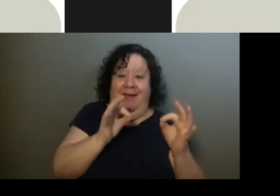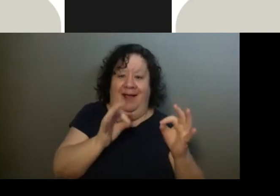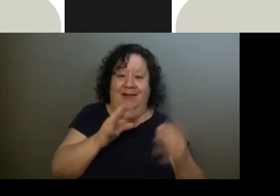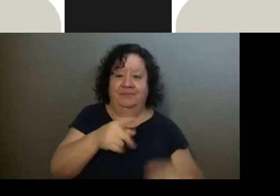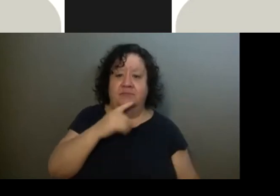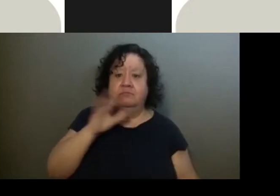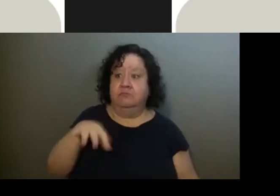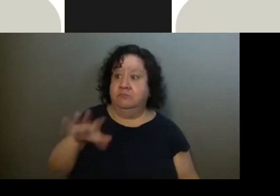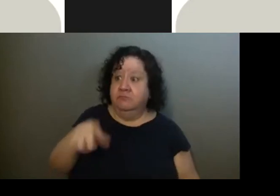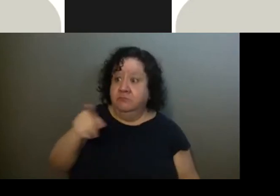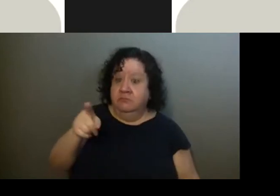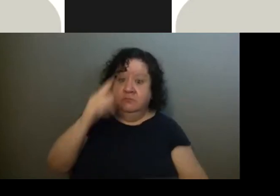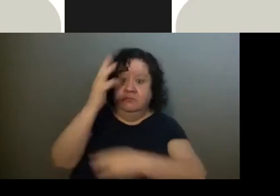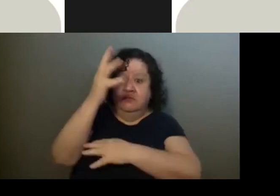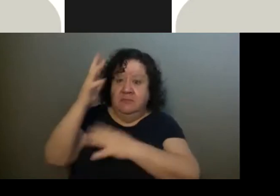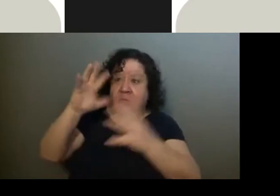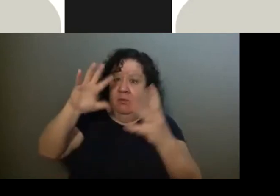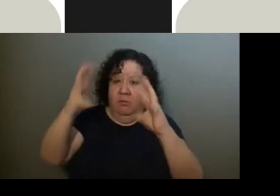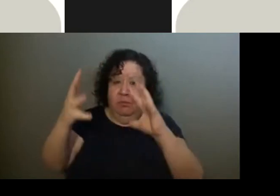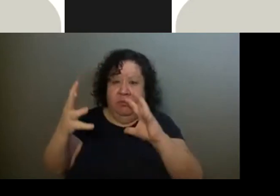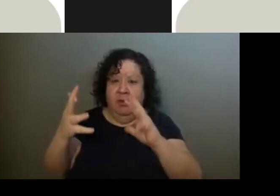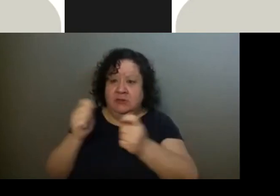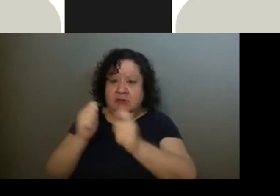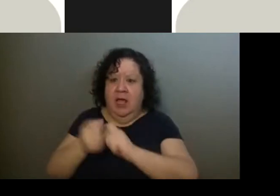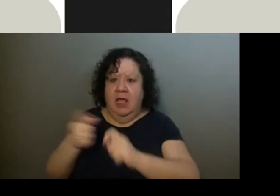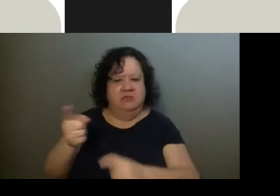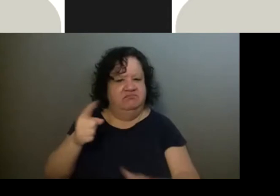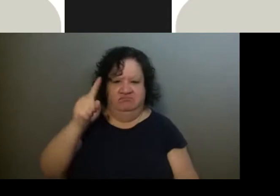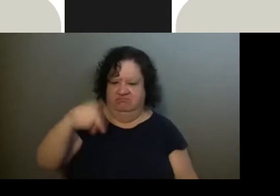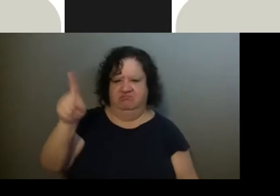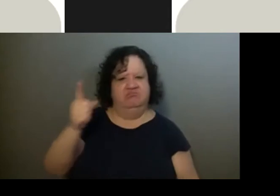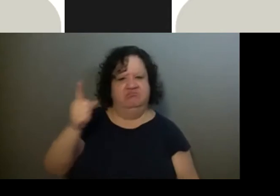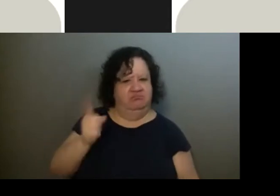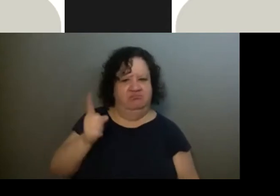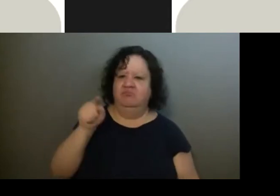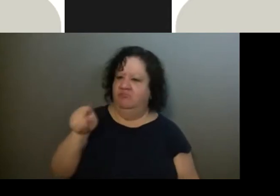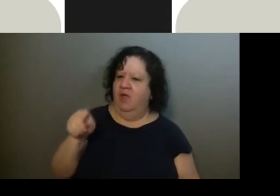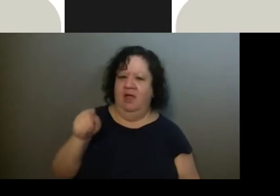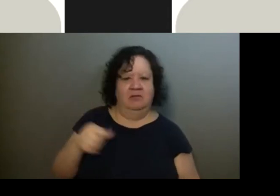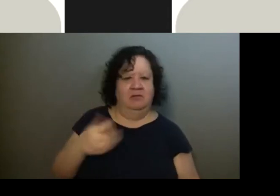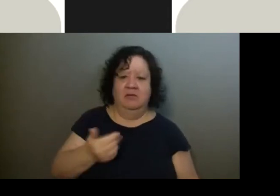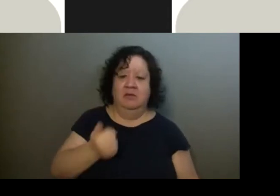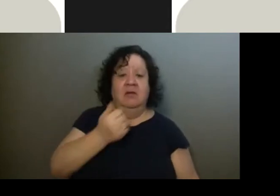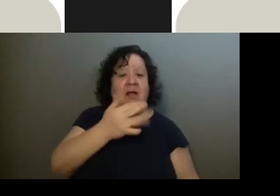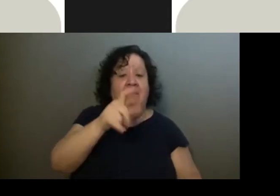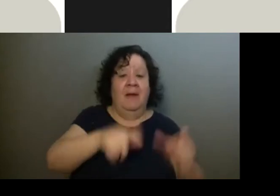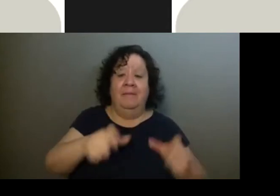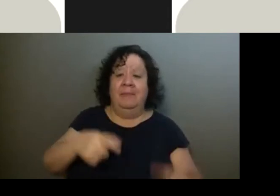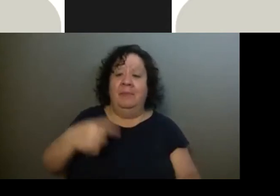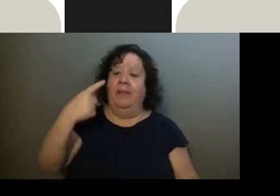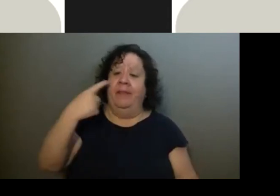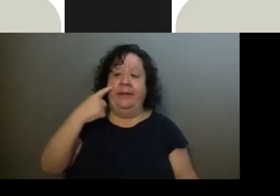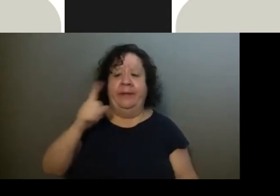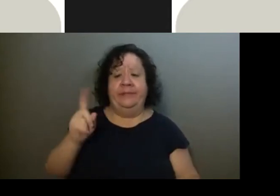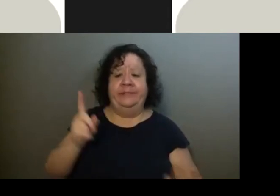Pacific region has brought up super cyclones in the last 5 years across the Pacific region from Vanuatu. Fiji was hit by two